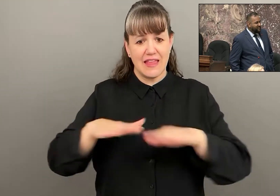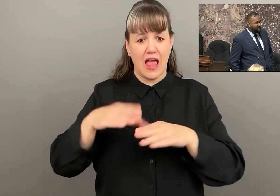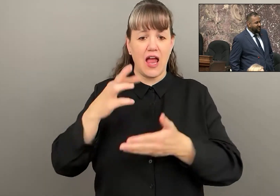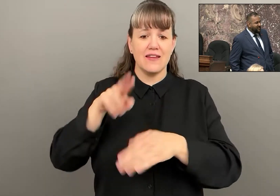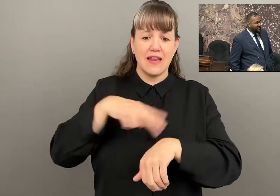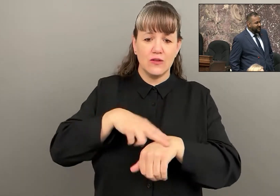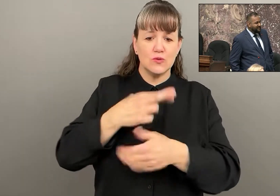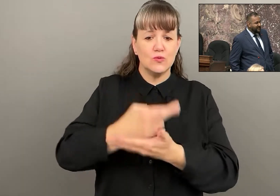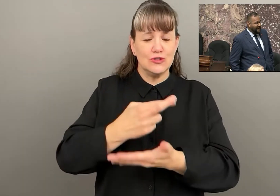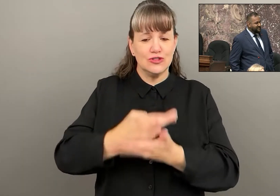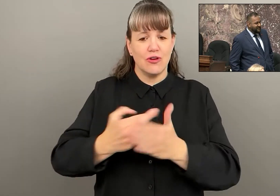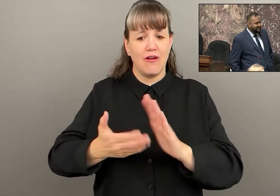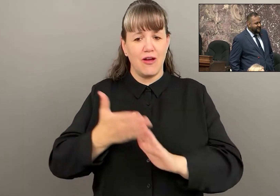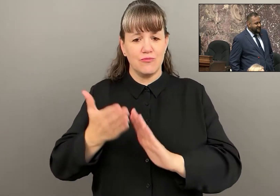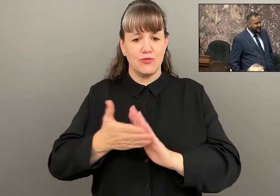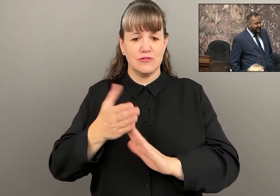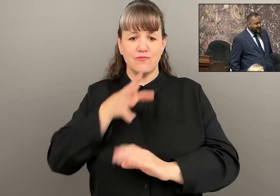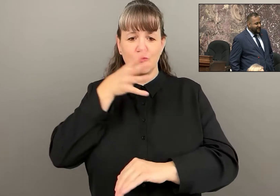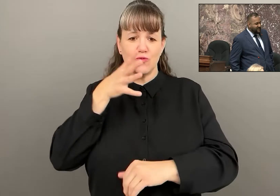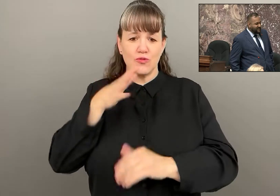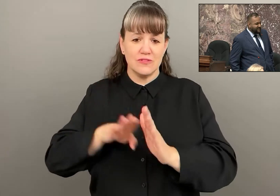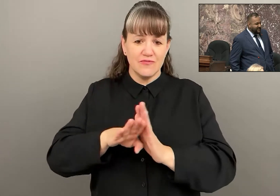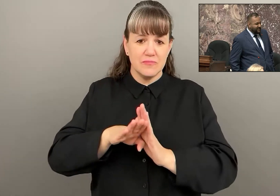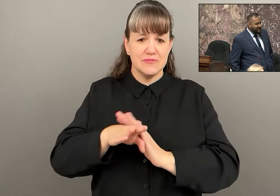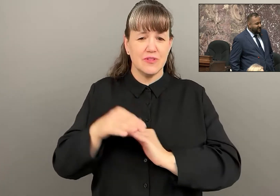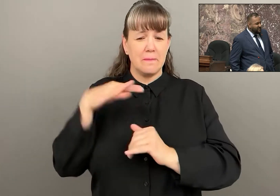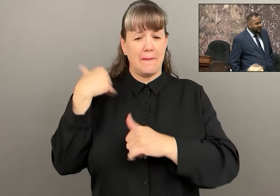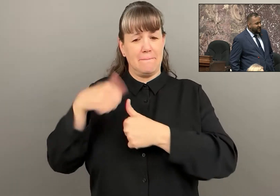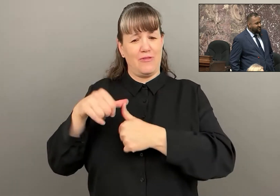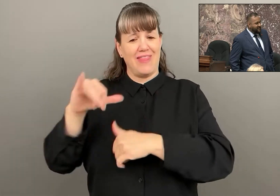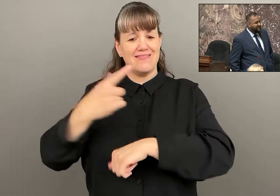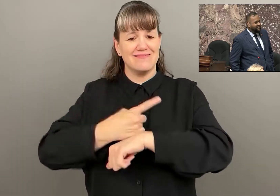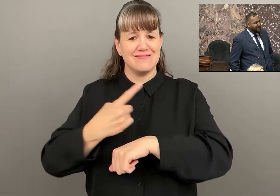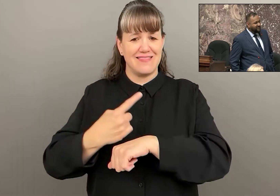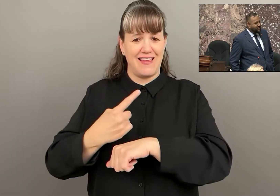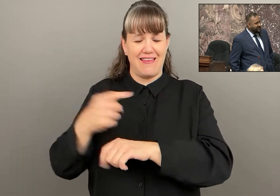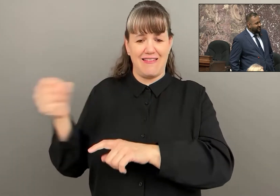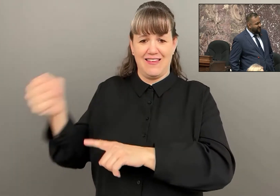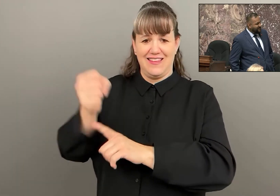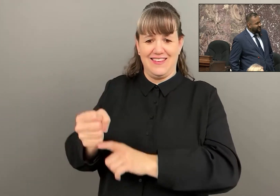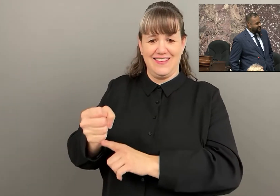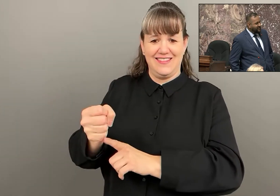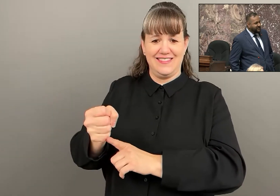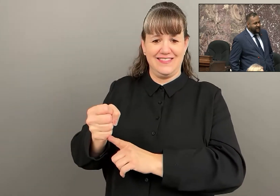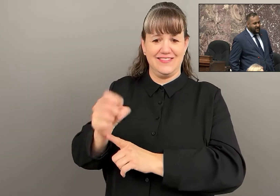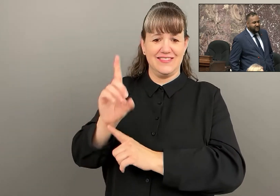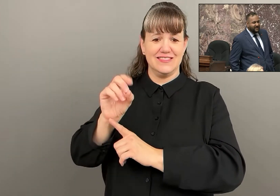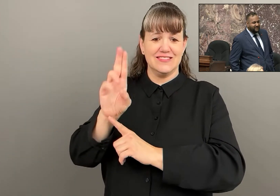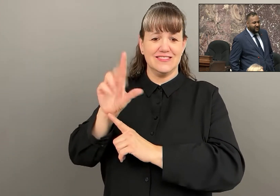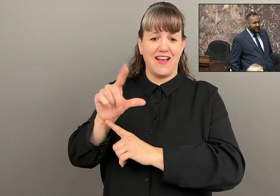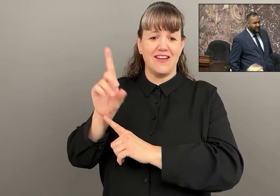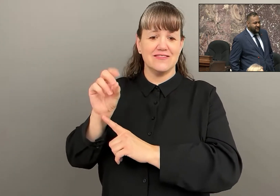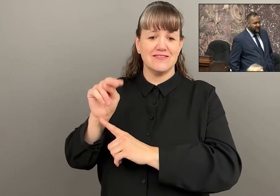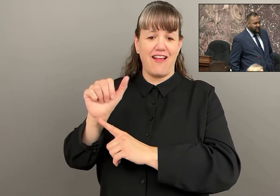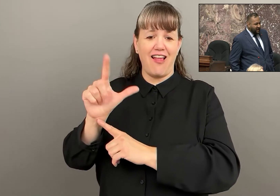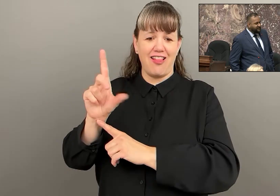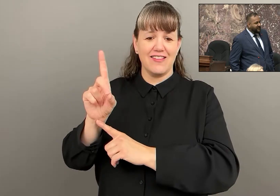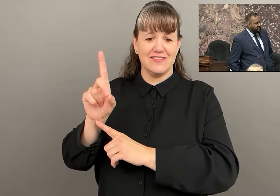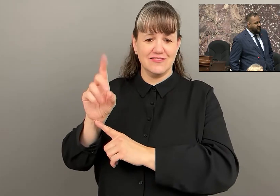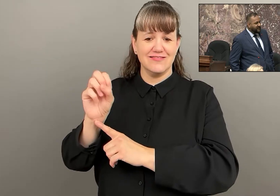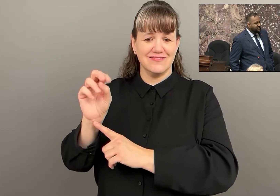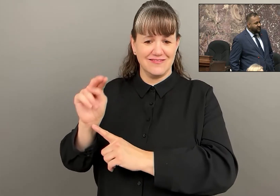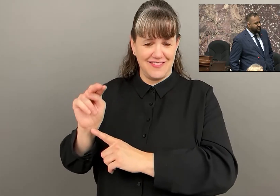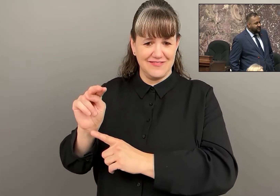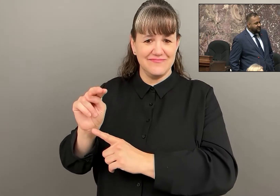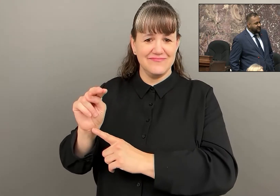in by Premier Horgan into Cabinet. He was literally within minutes of being sworn in on his phone getting updates on